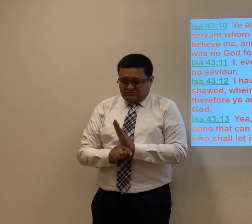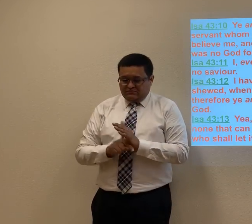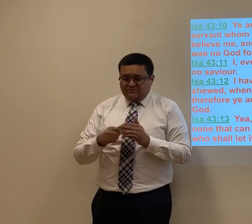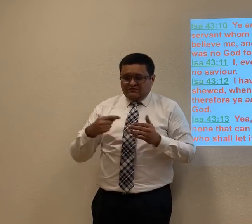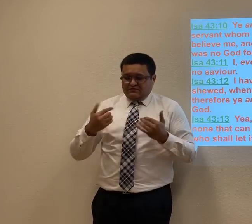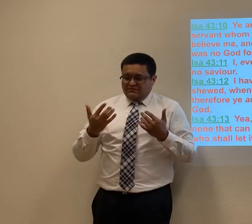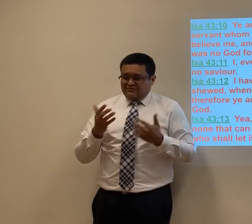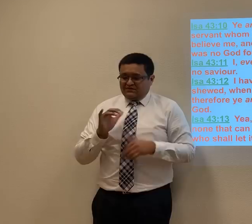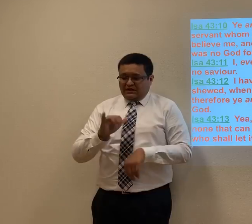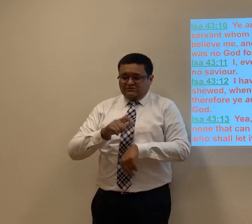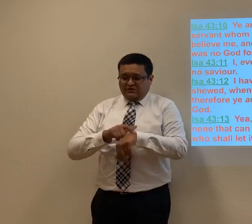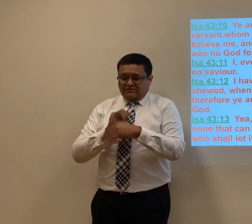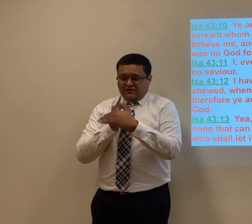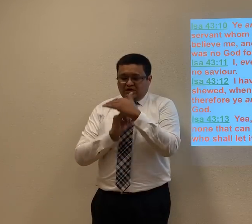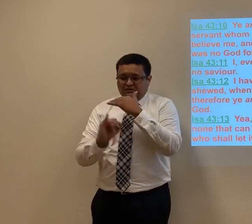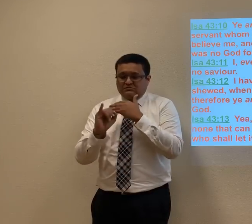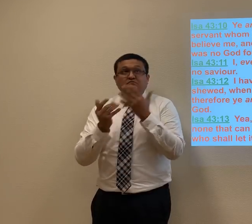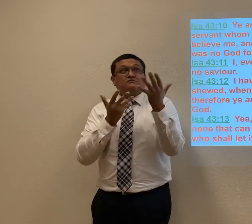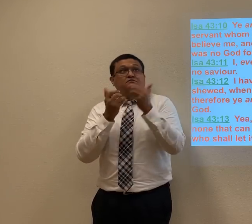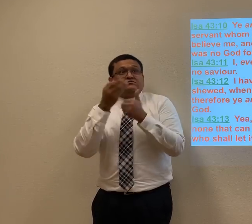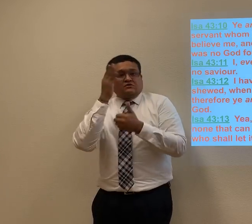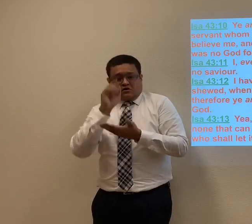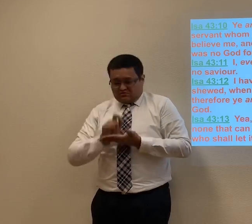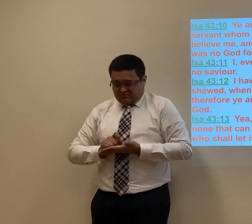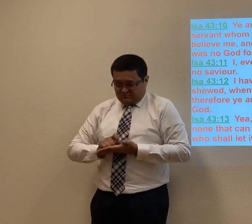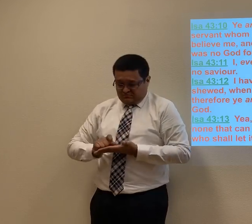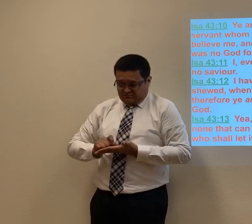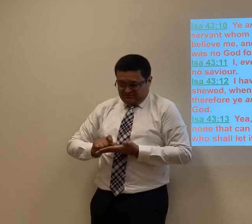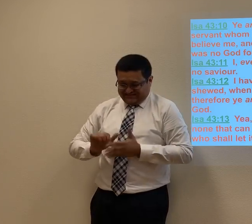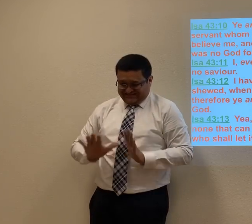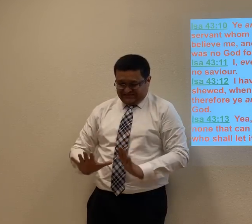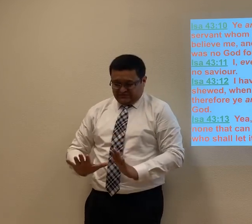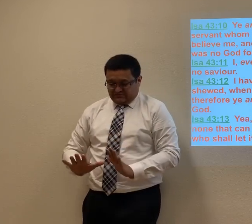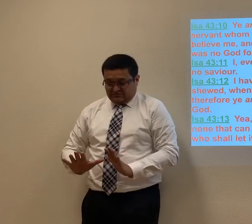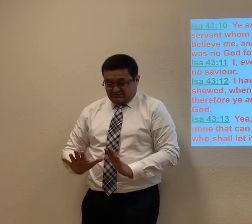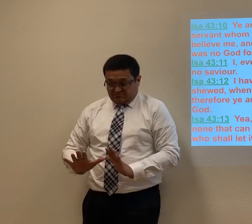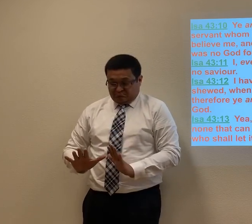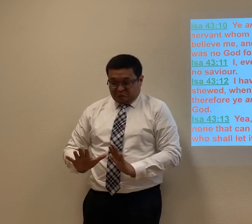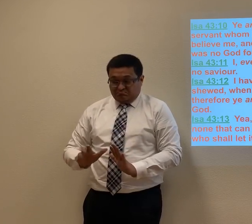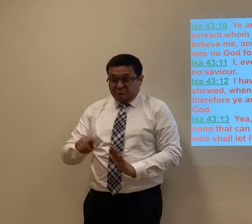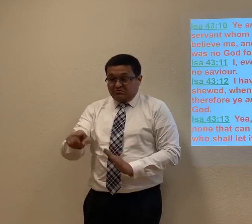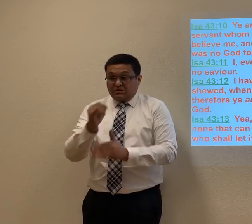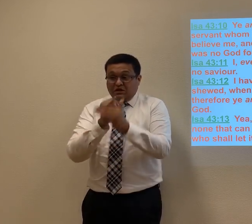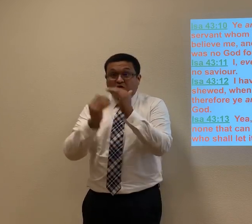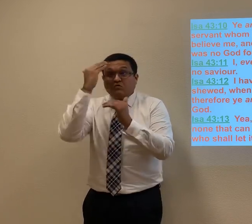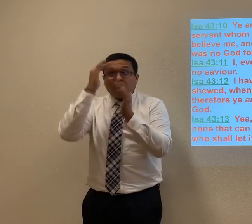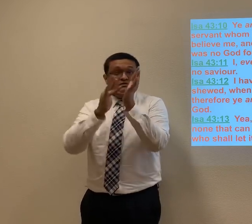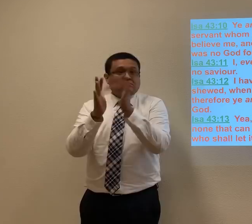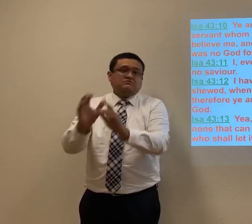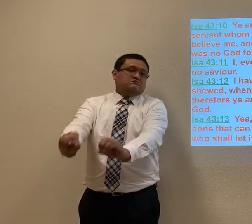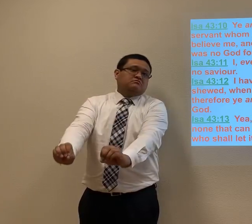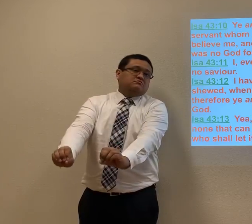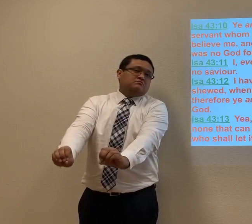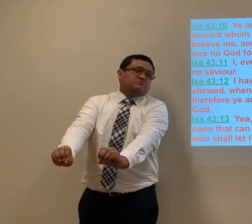in the Old Testament, during this time, it was Isaiah writing down the prophecy.